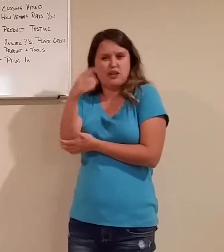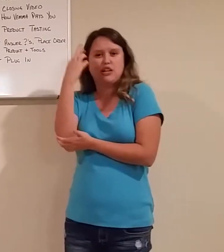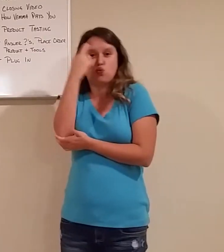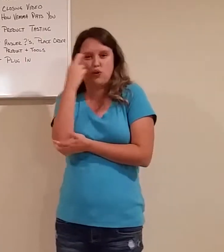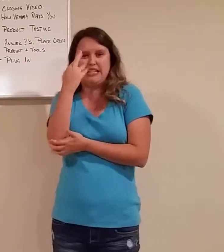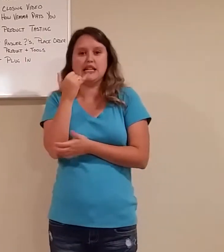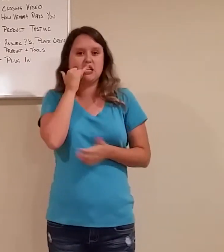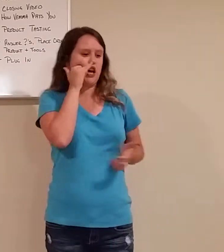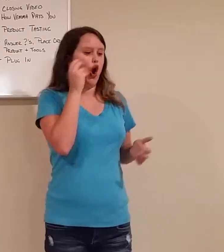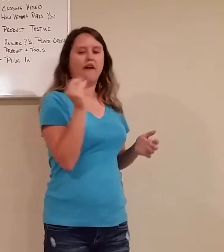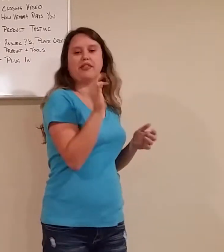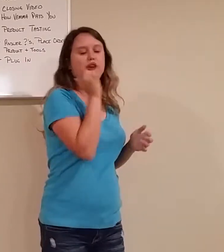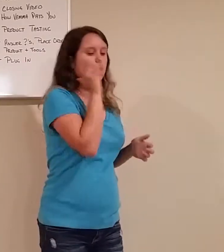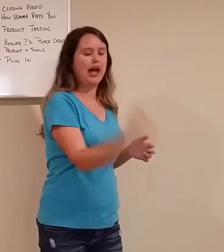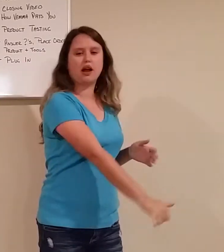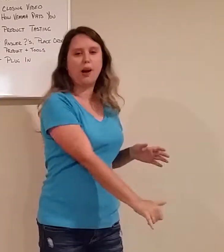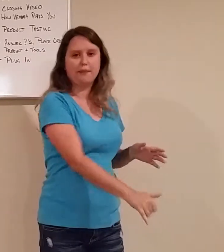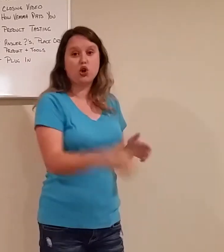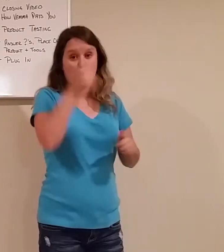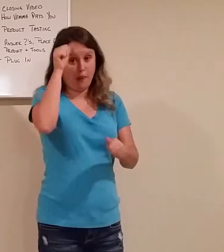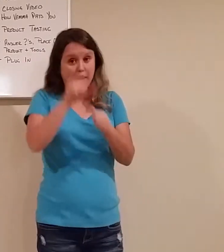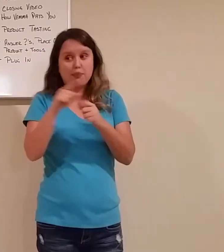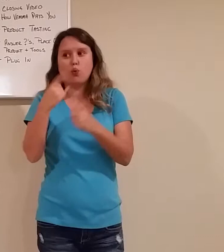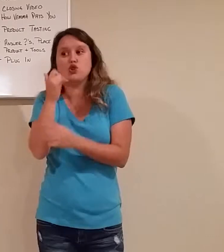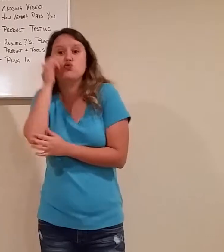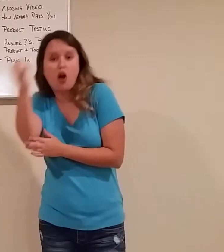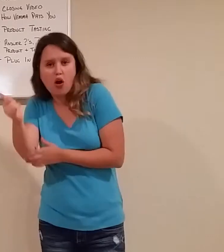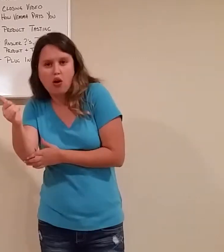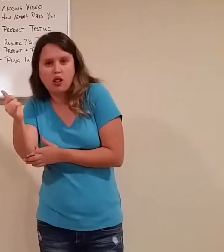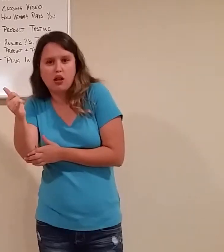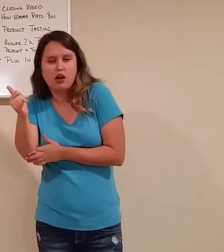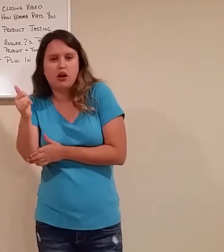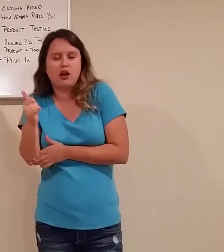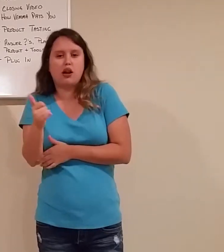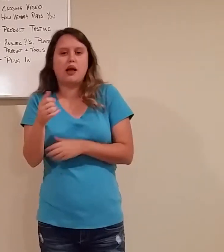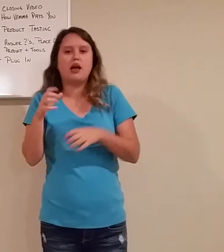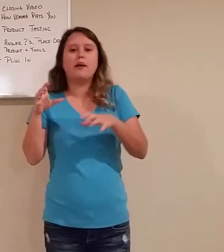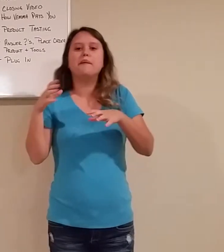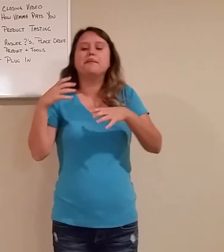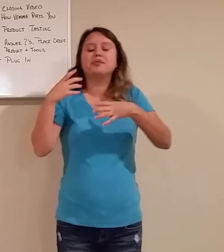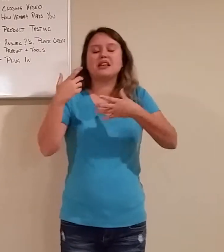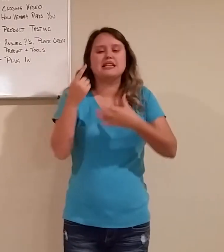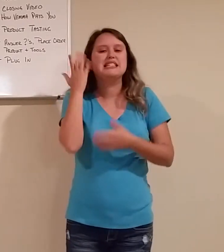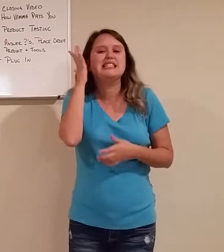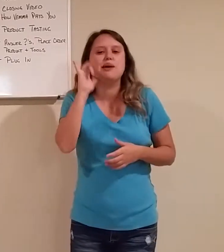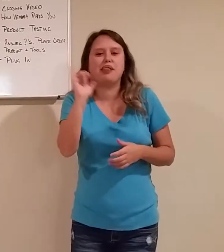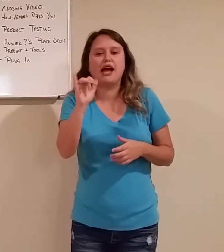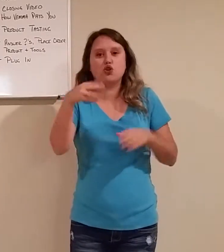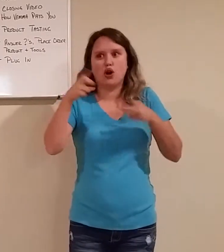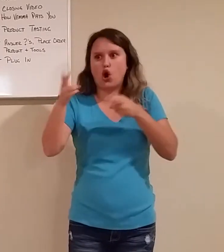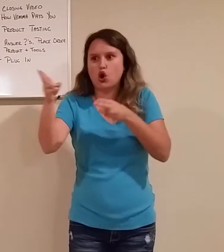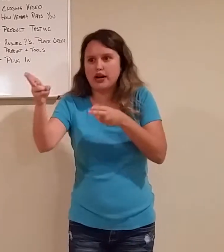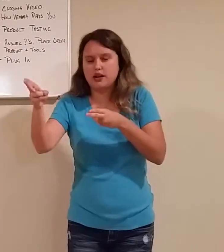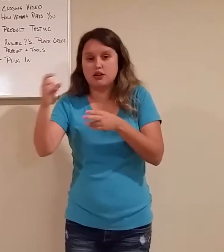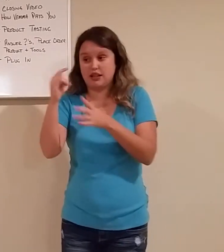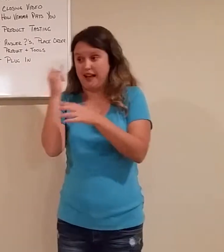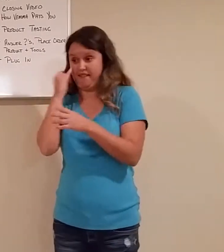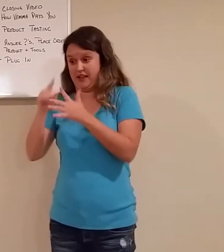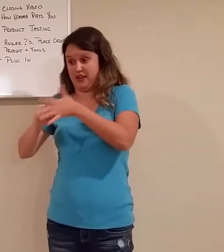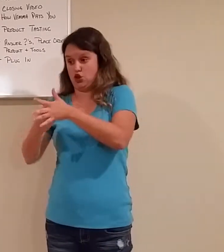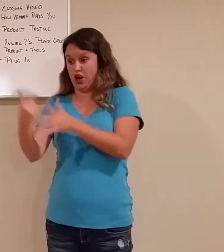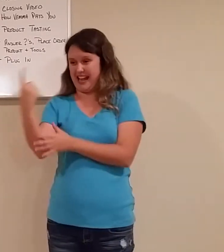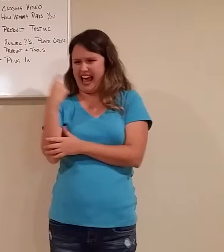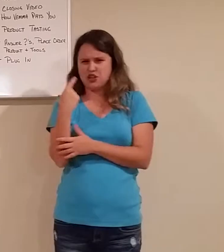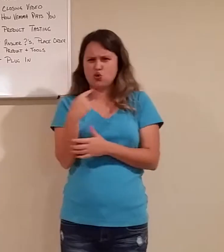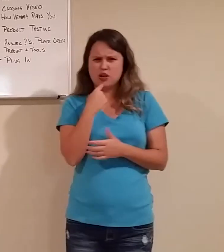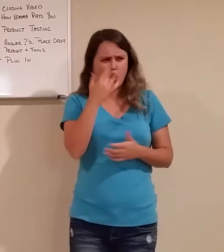off the phone. Remember, we're in a hurry when we make that call. So if they start to ask it this time, just let them know, hey,